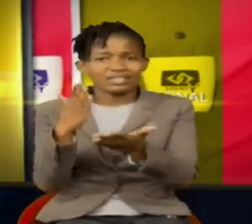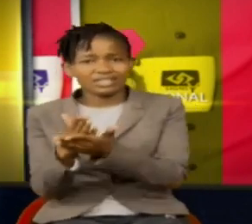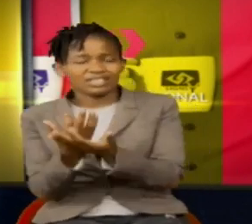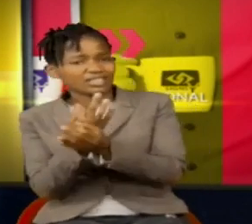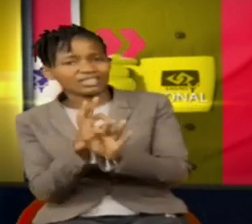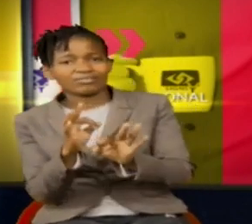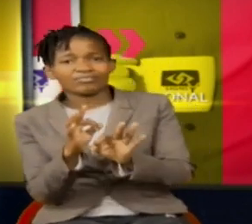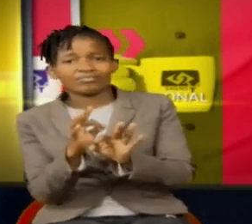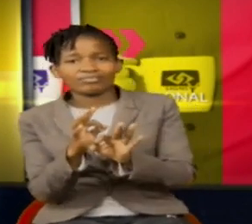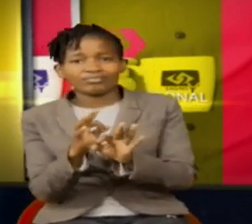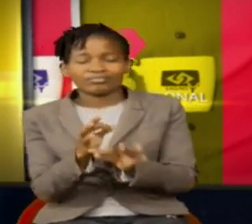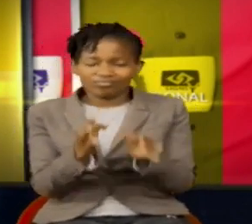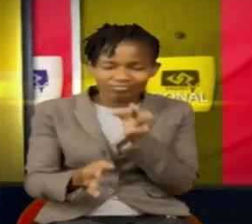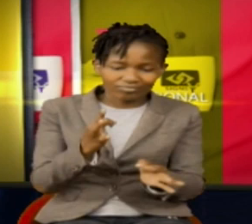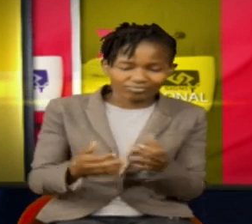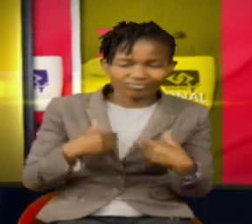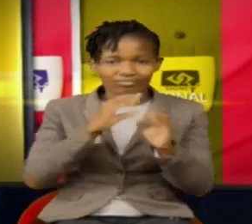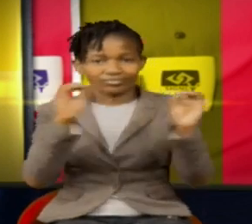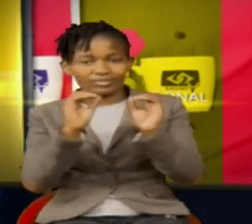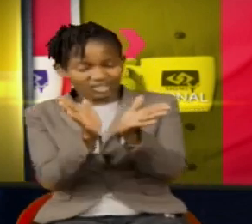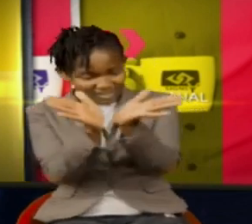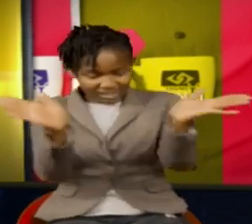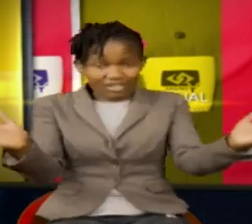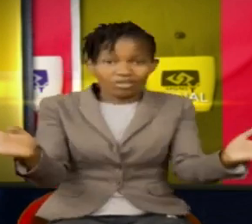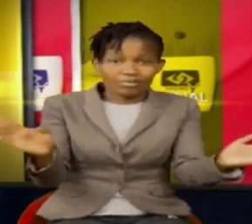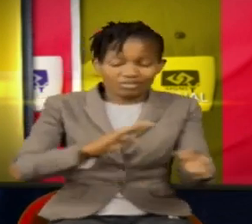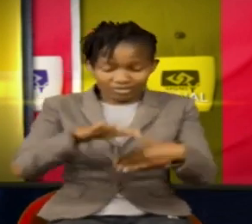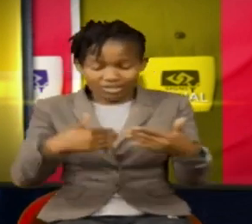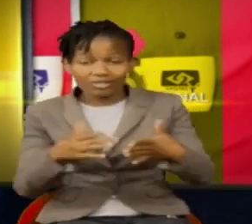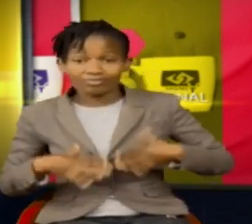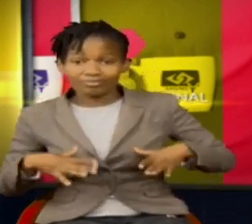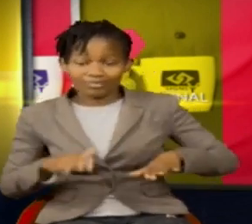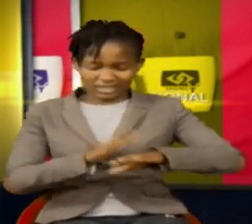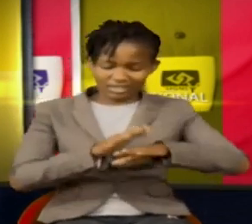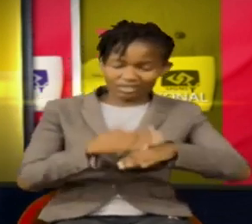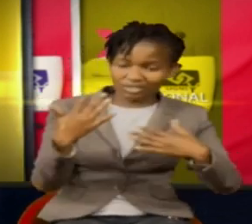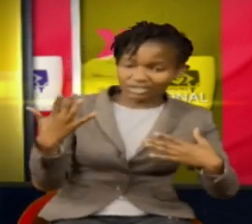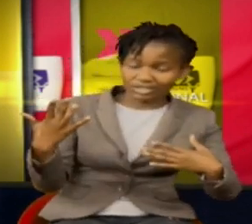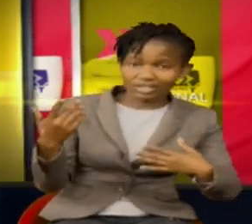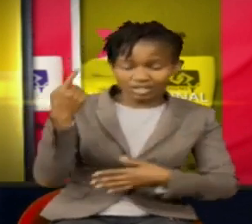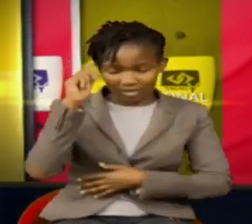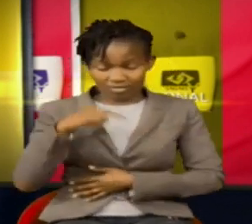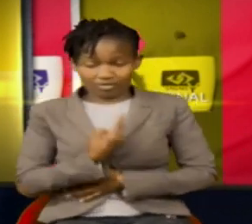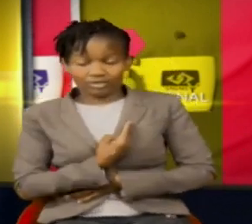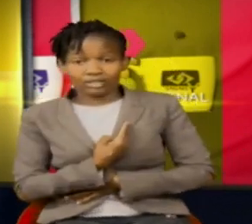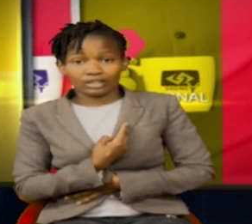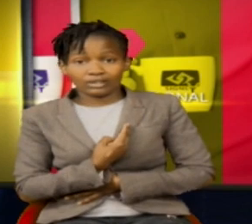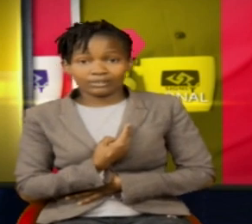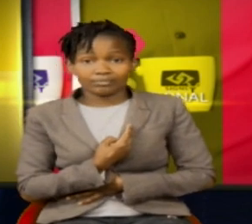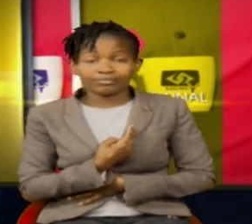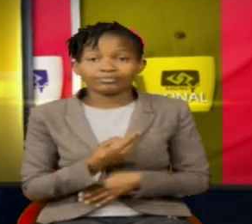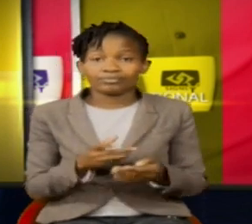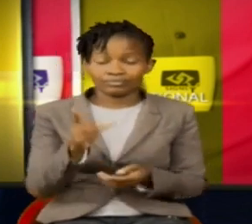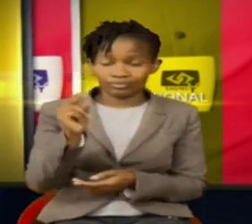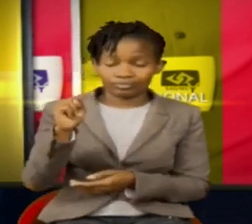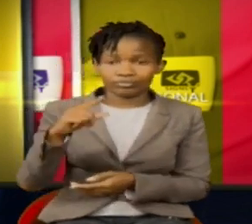fresh. Yeah. There's no judgment, it's just an open forum. Okay. And the good thing is that, you know, for us, let me say, like, for me as Brandy and G, yeah. An icon